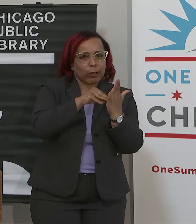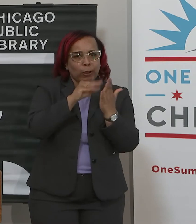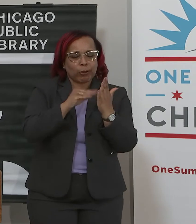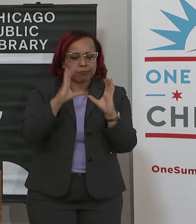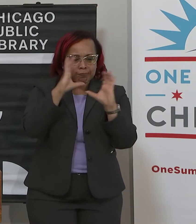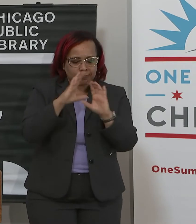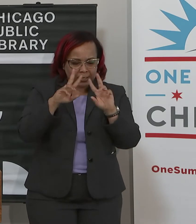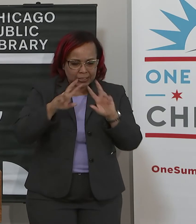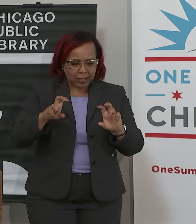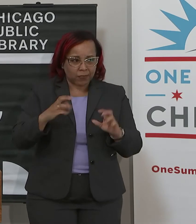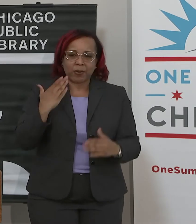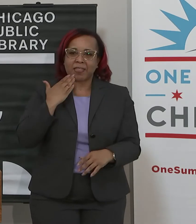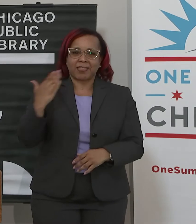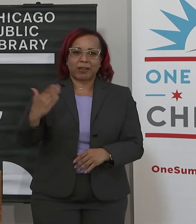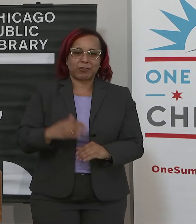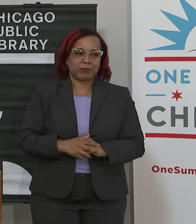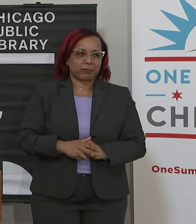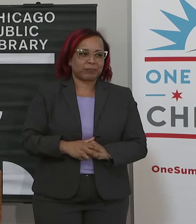discover. Thank you.